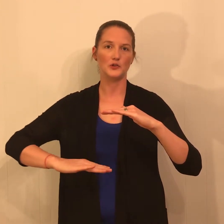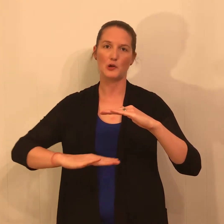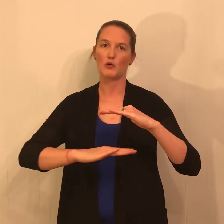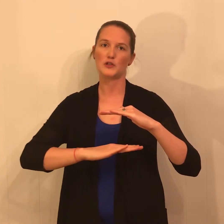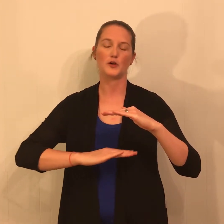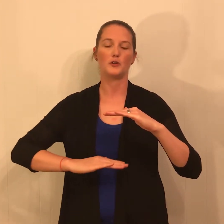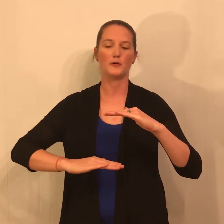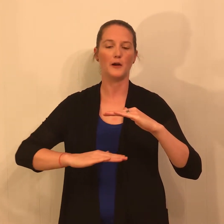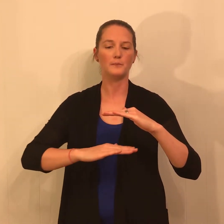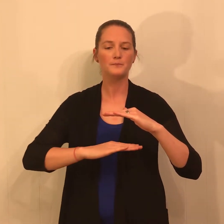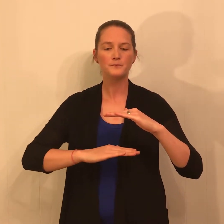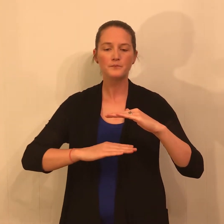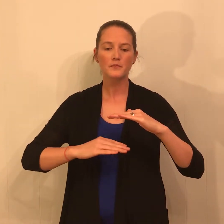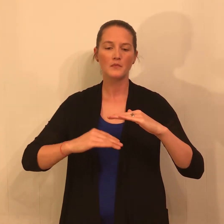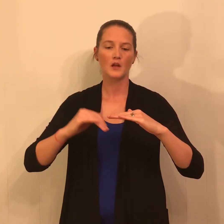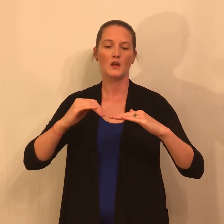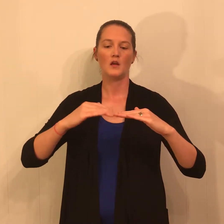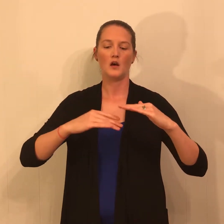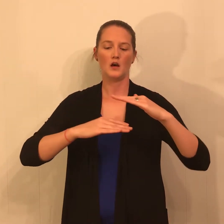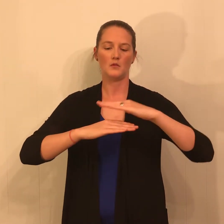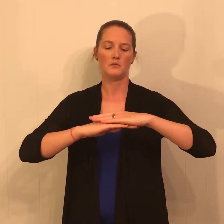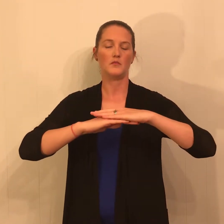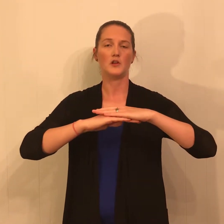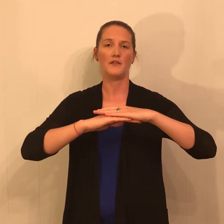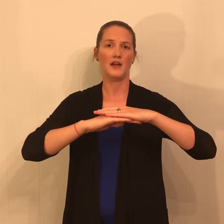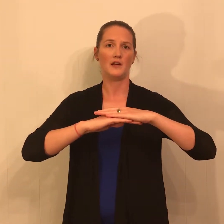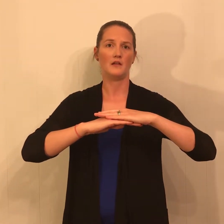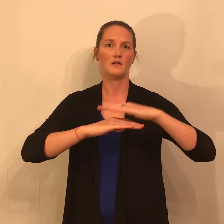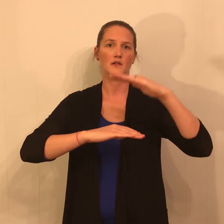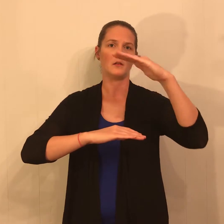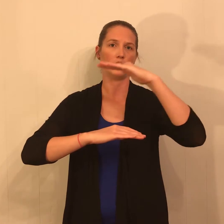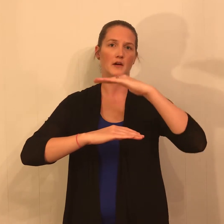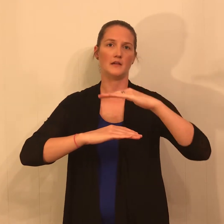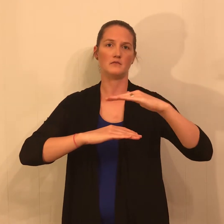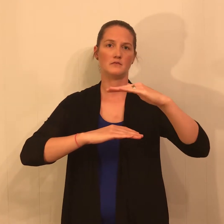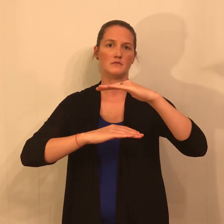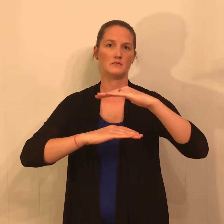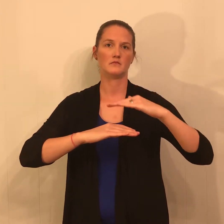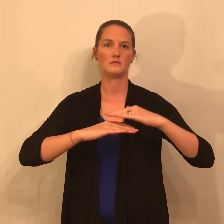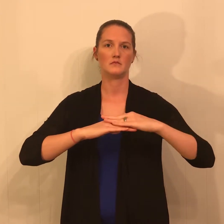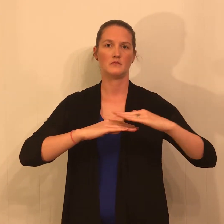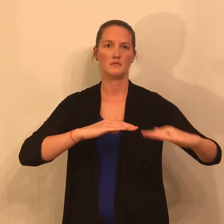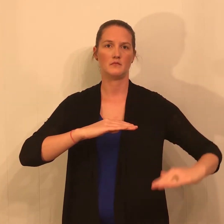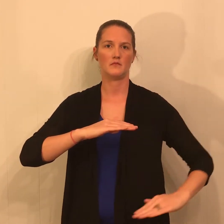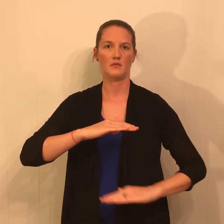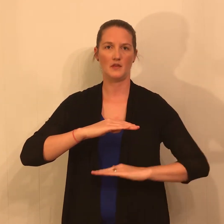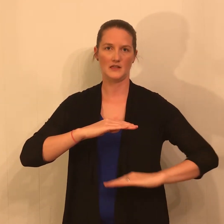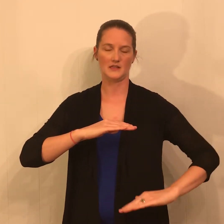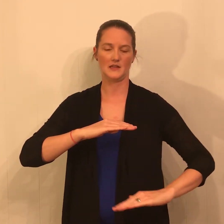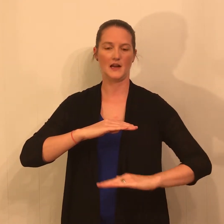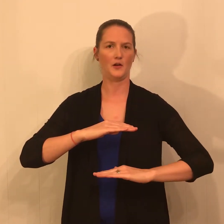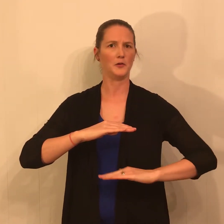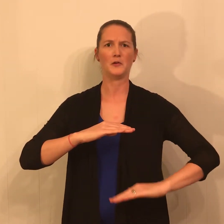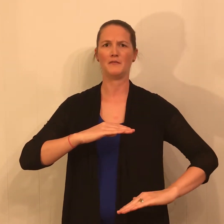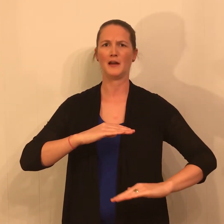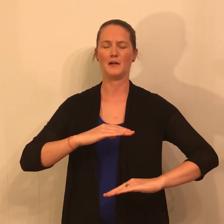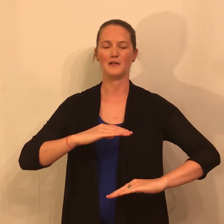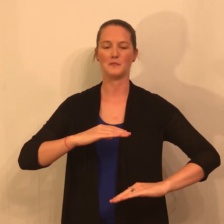general circle around. If you're left-handed, it's going to look like this. And I don't do left-handed smoothly.